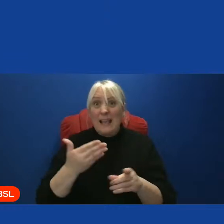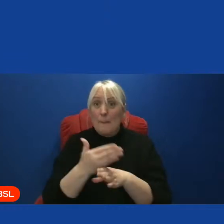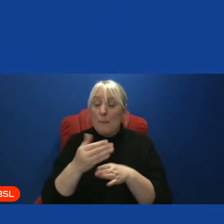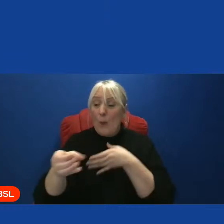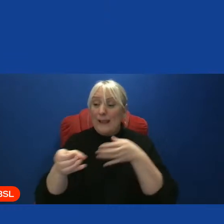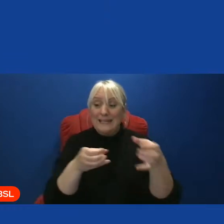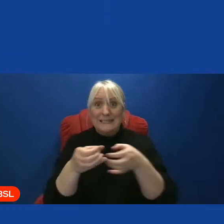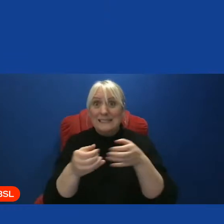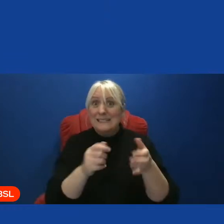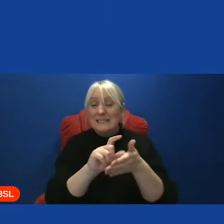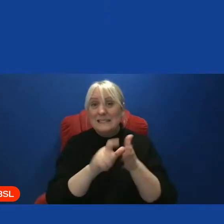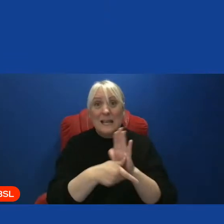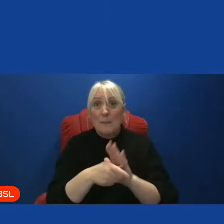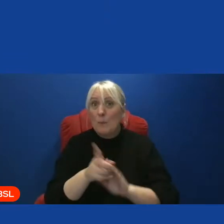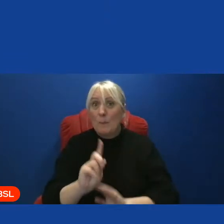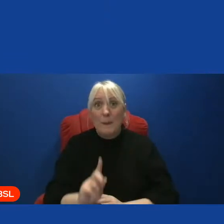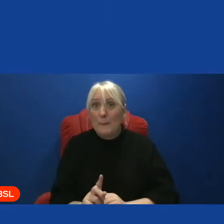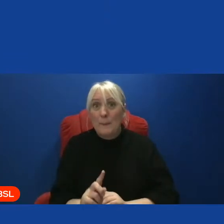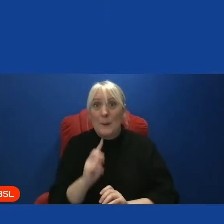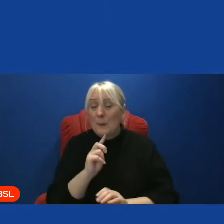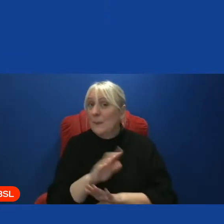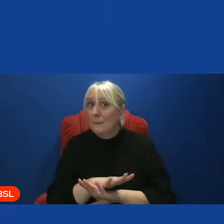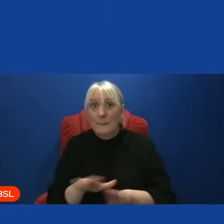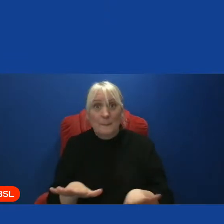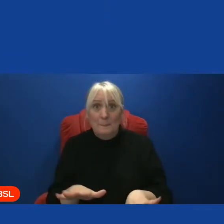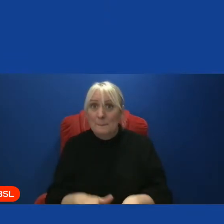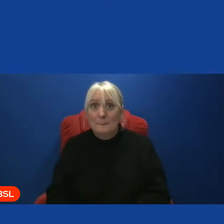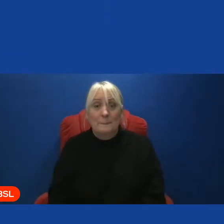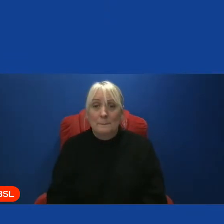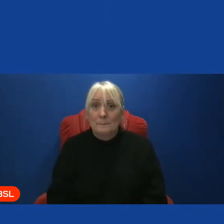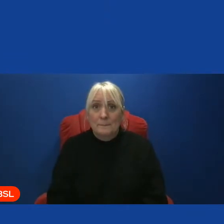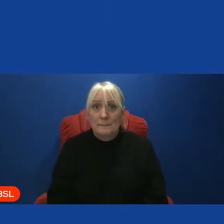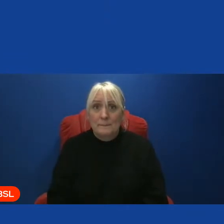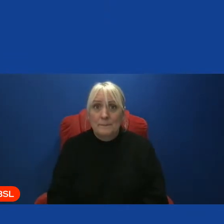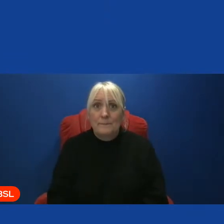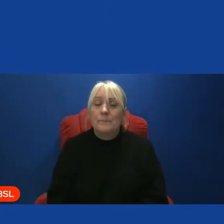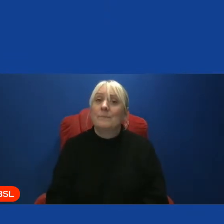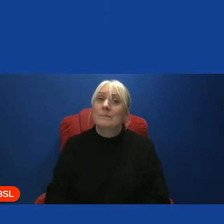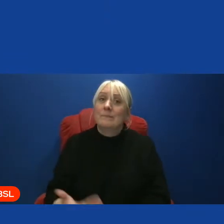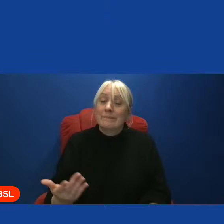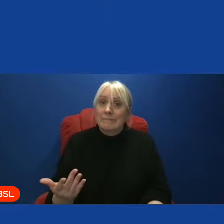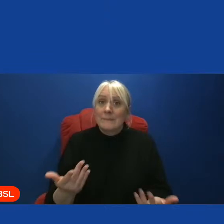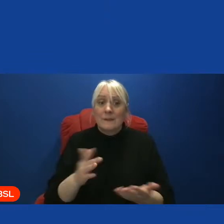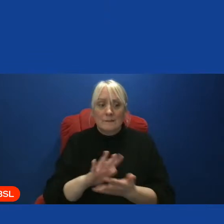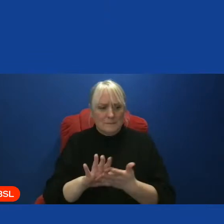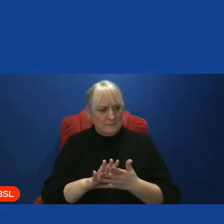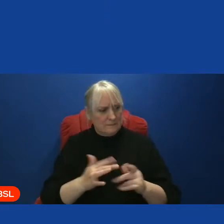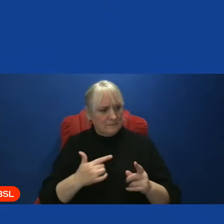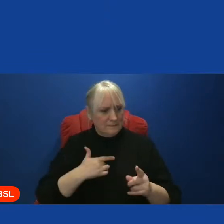We know that. So I can only describe